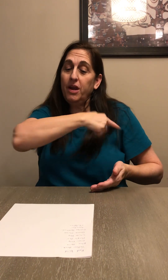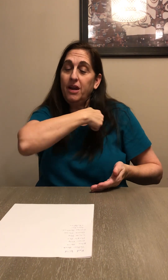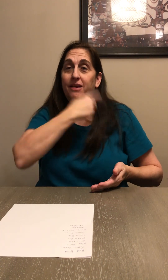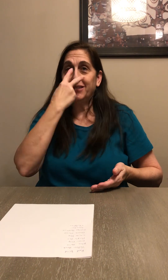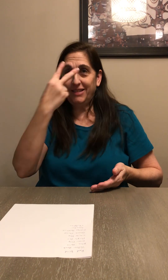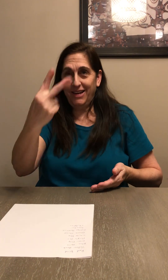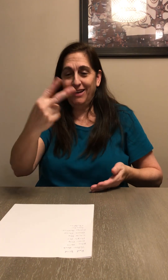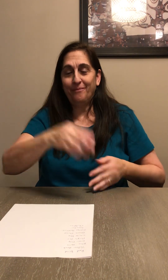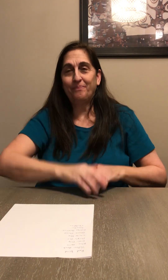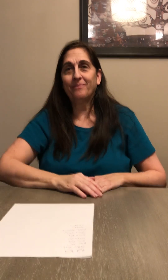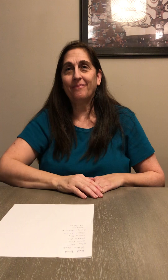we see.